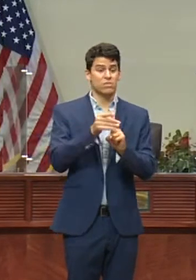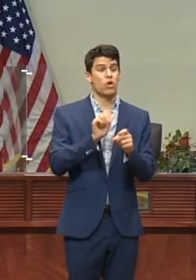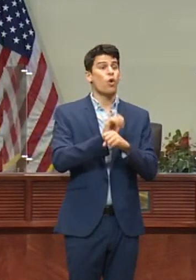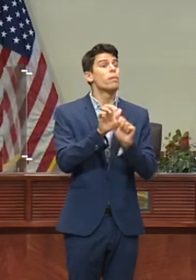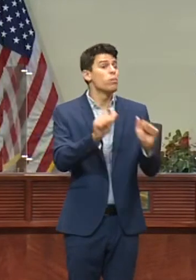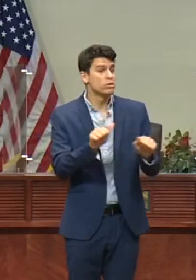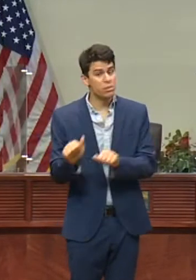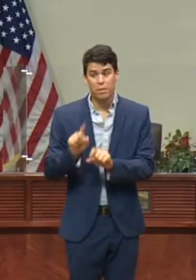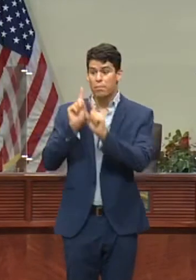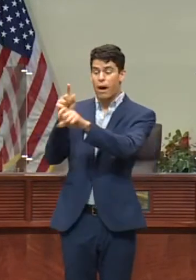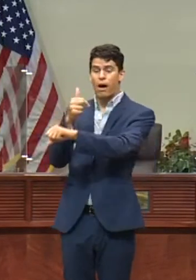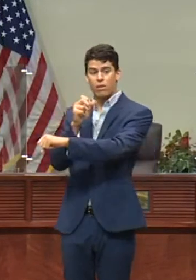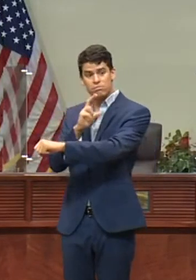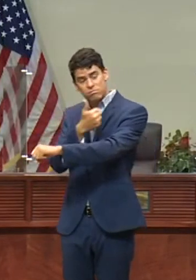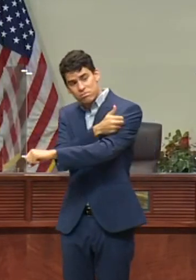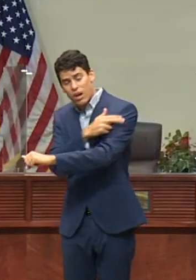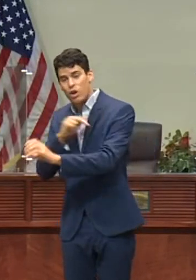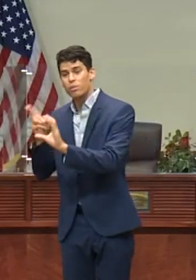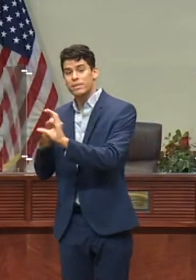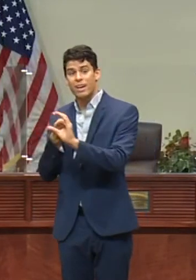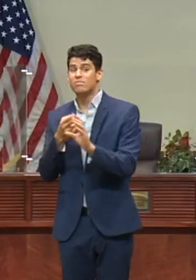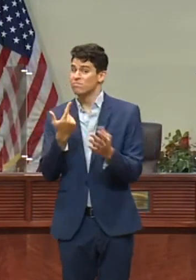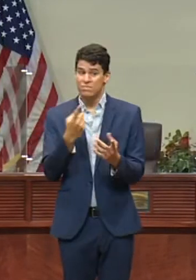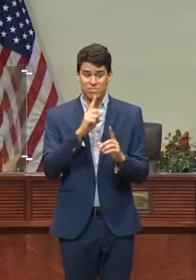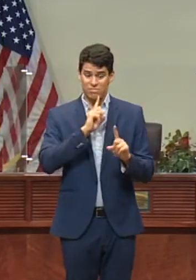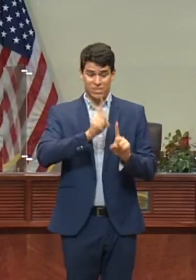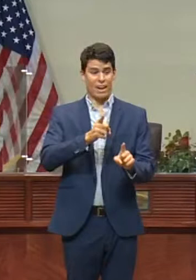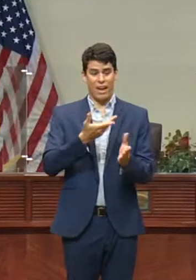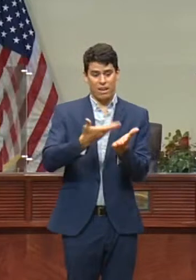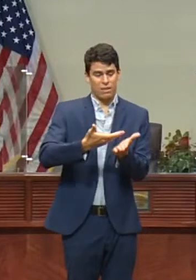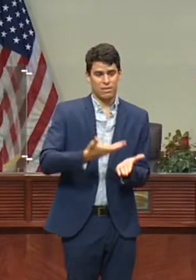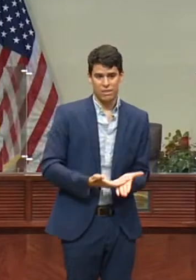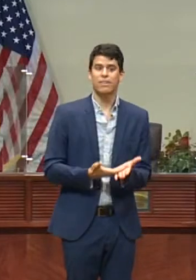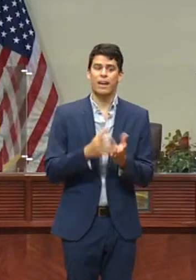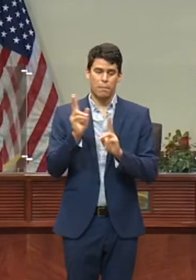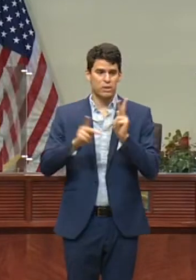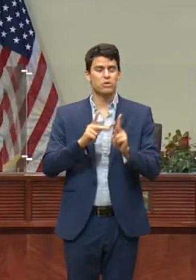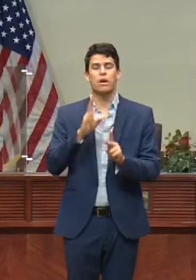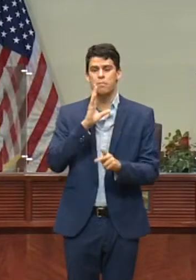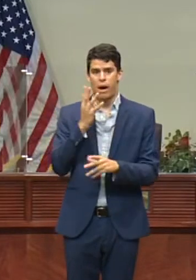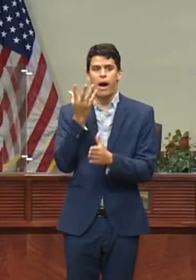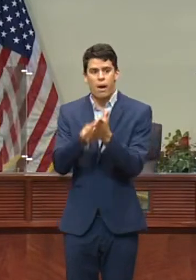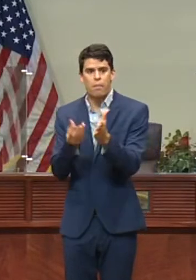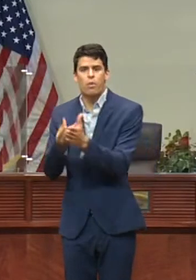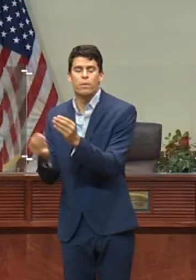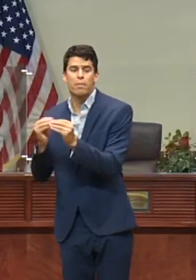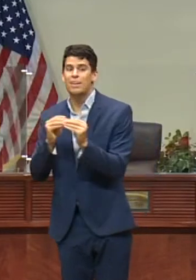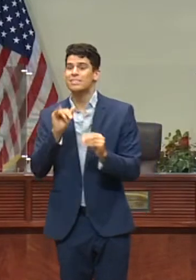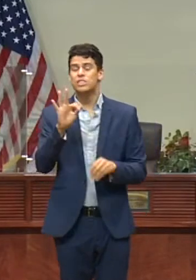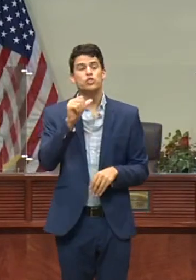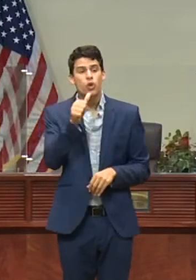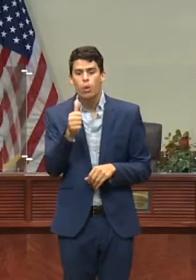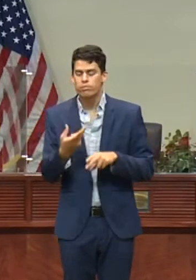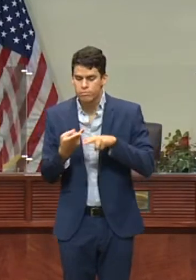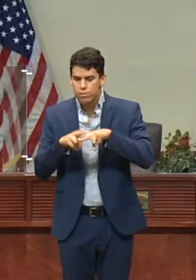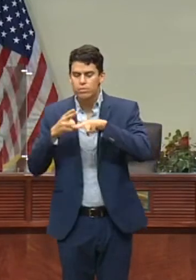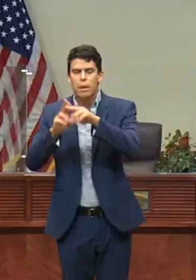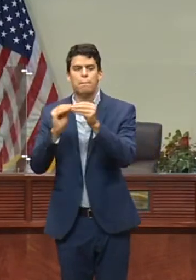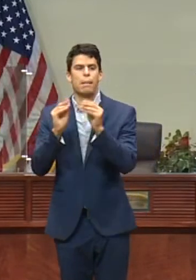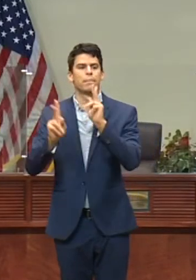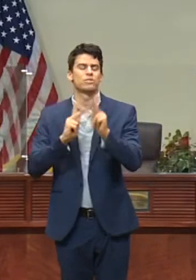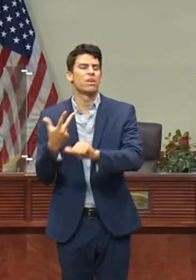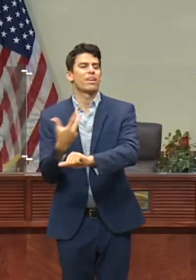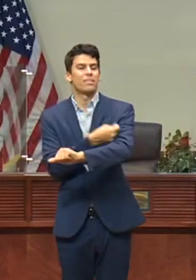muchas personas más van a morir si nosotros no incrementamos nuestras vacunas. Y me preocupan mucho las